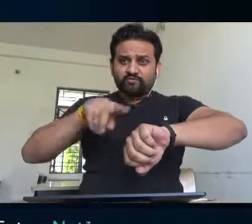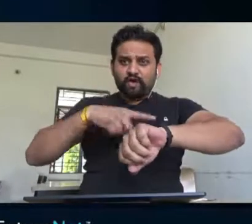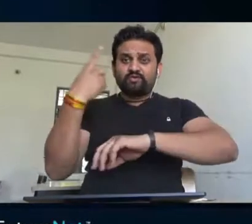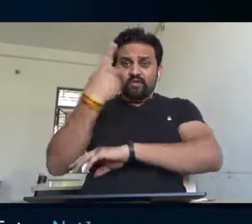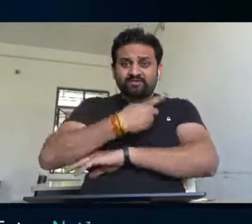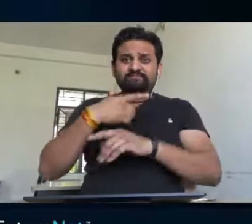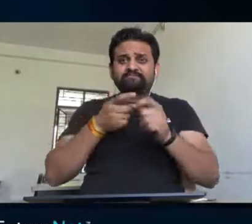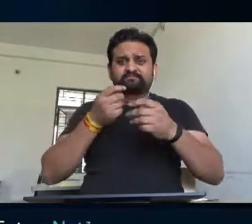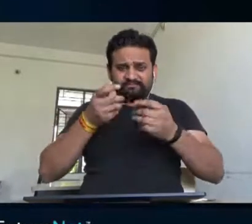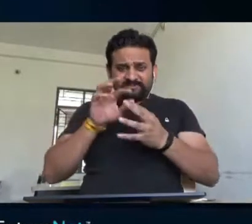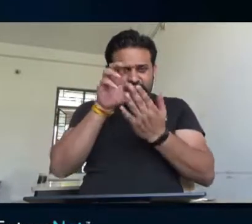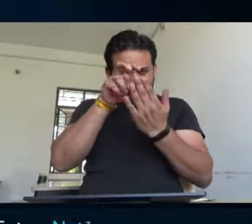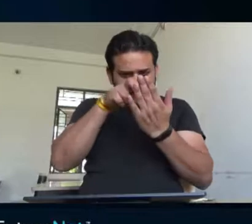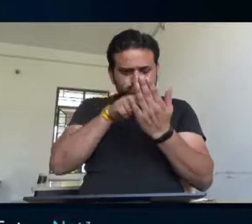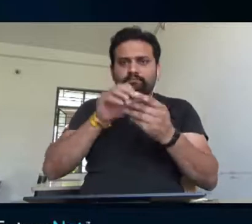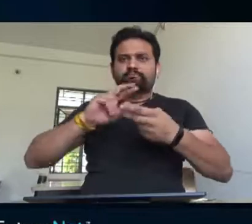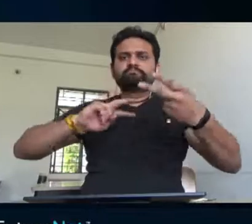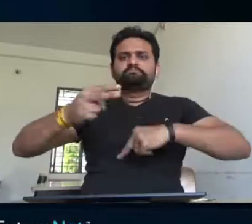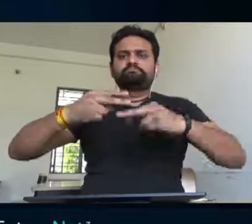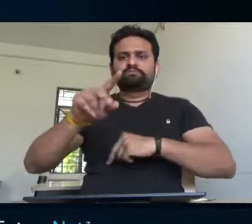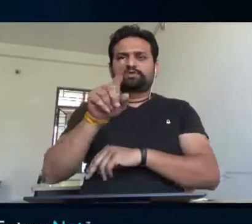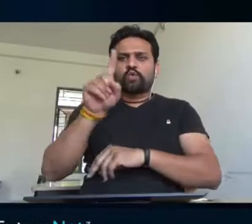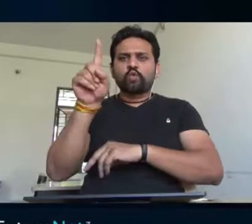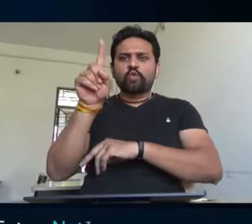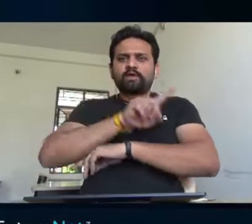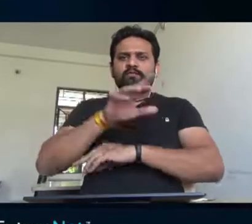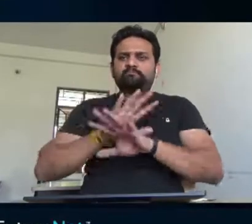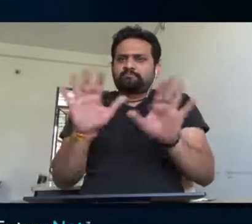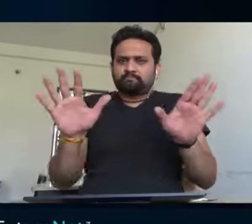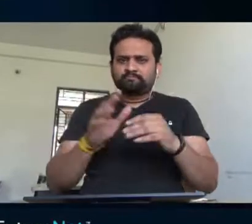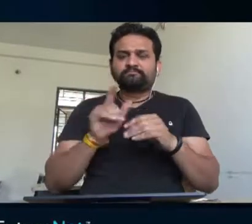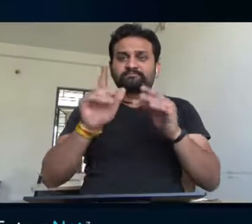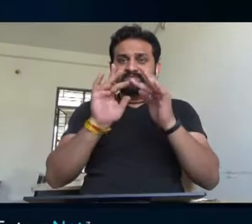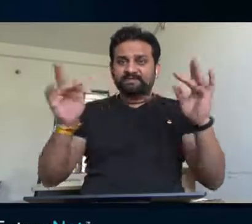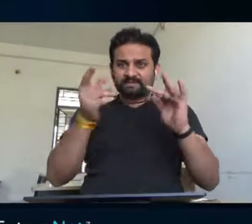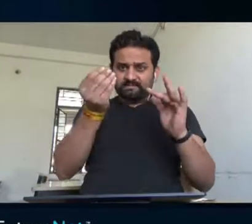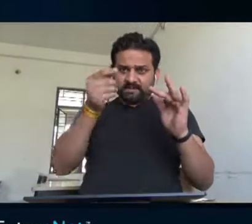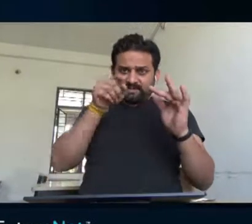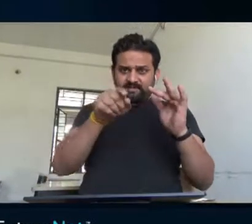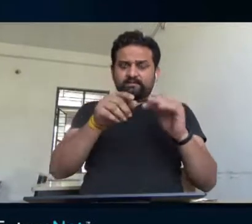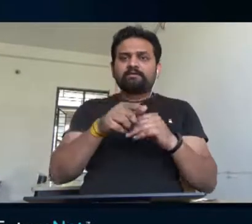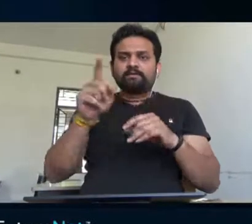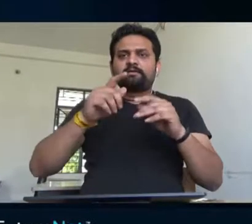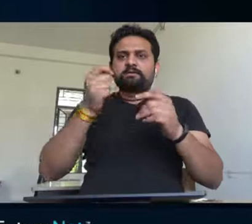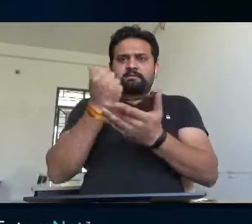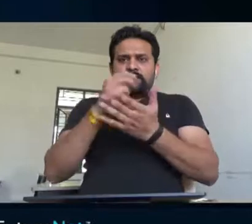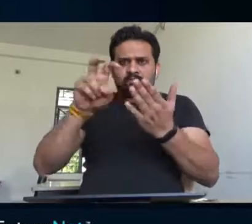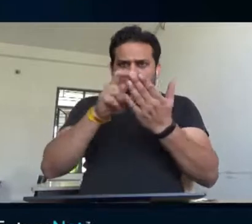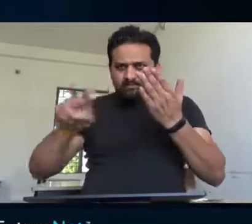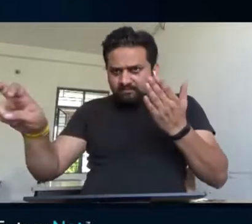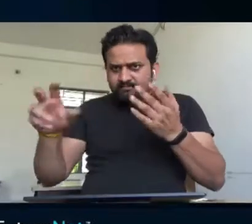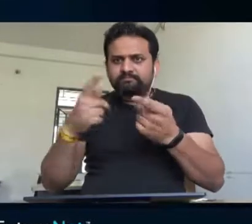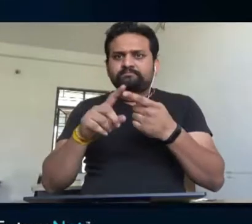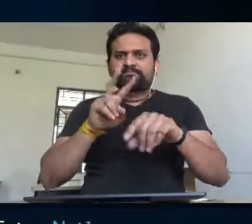your money when you have this payment provider or cryptocurrencies, and when you have bank transfer, then normally